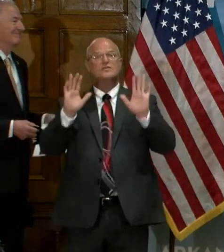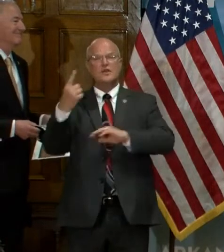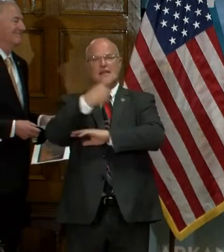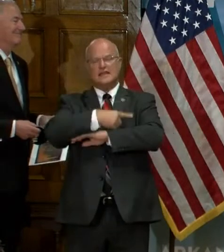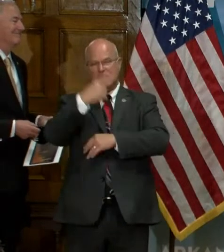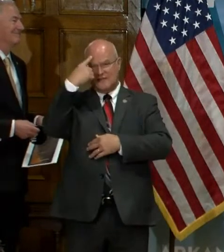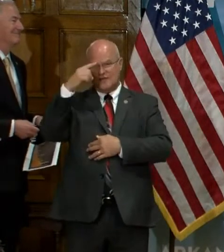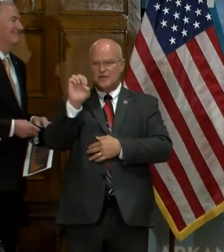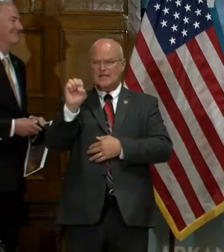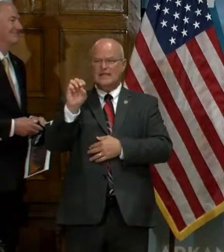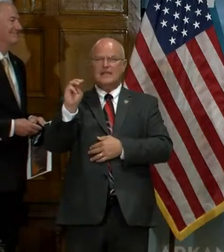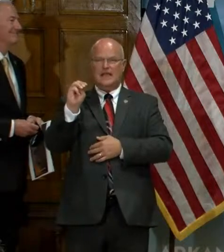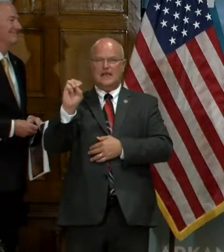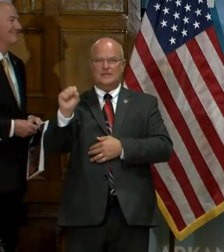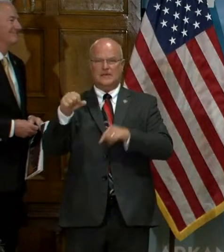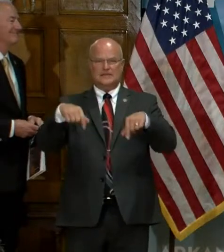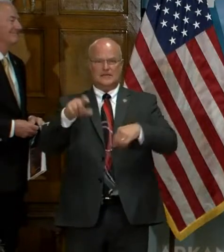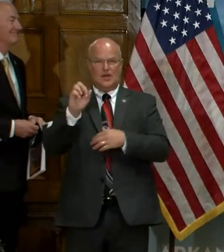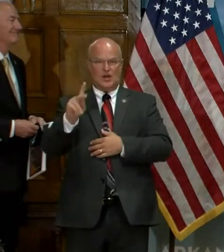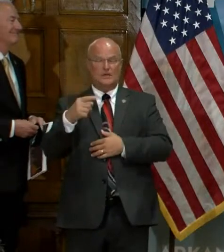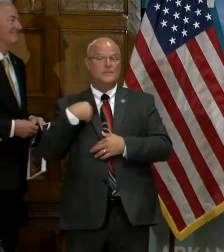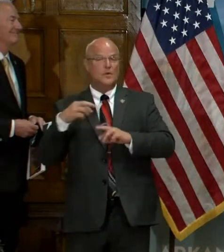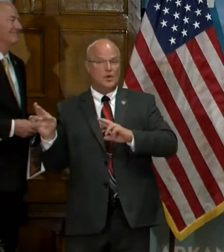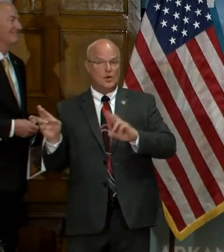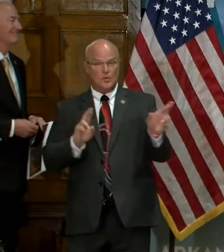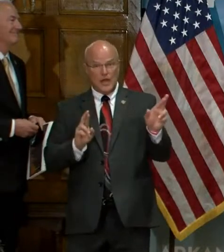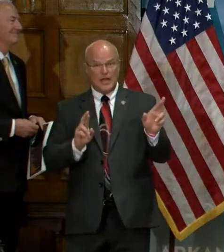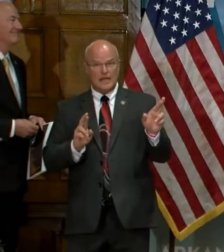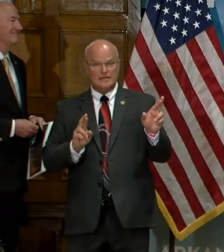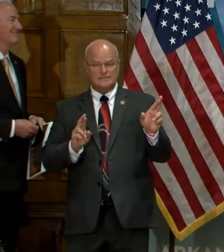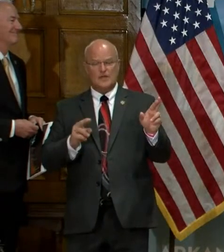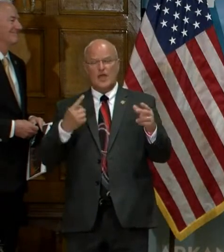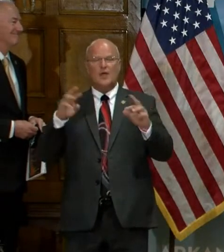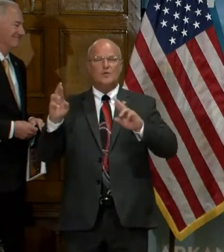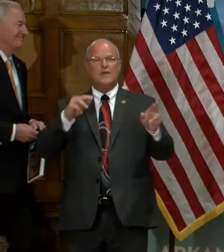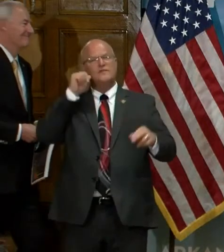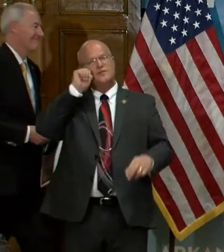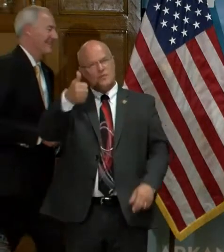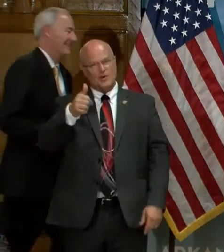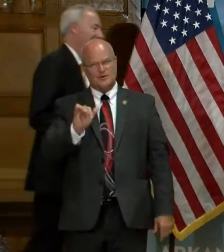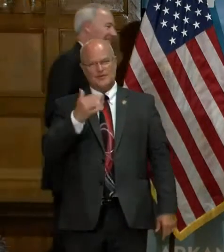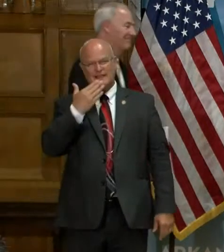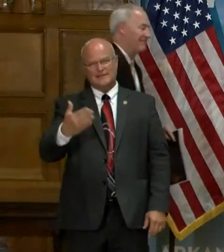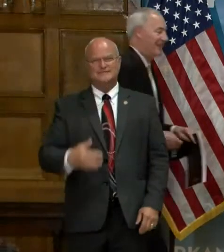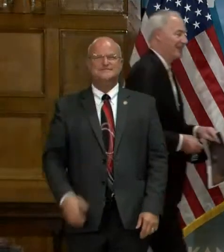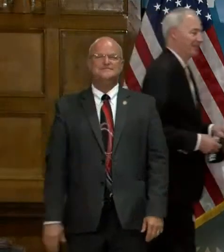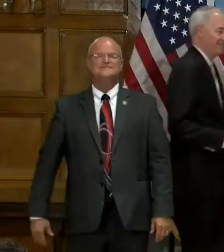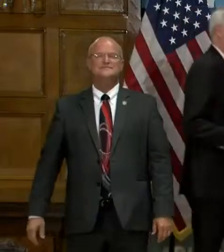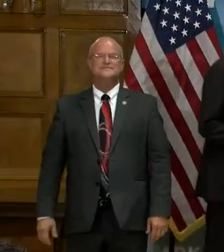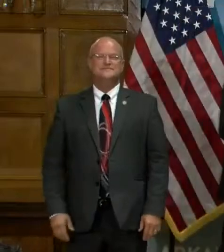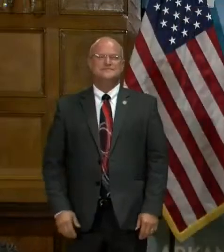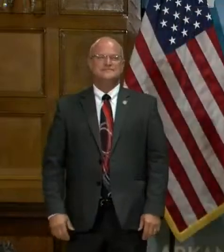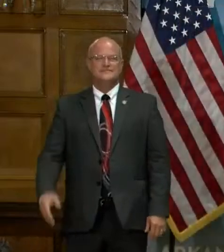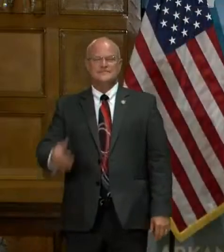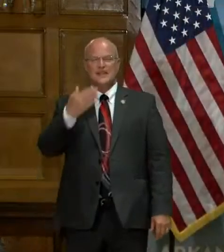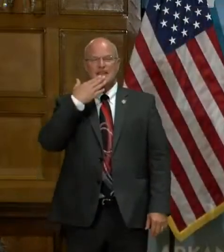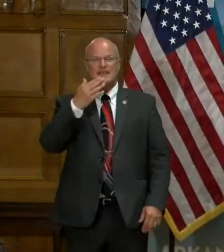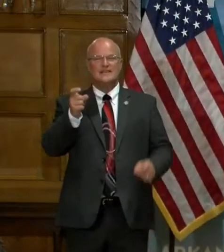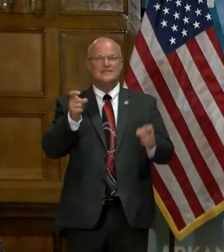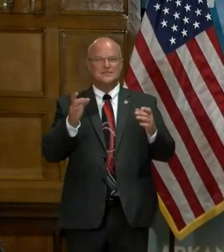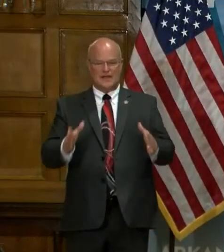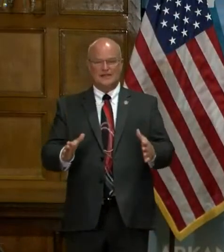for EMS in Arkansas, and we are ready today, and we are prepared for tomorrow. Thank you,